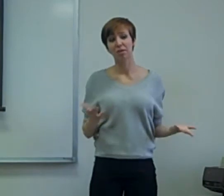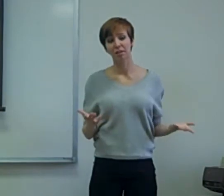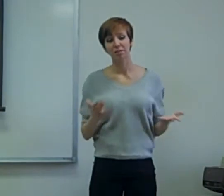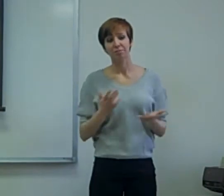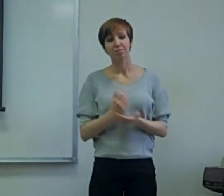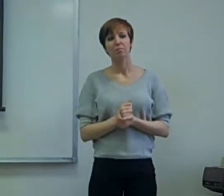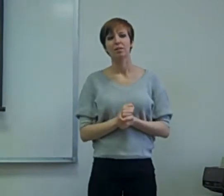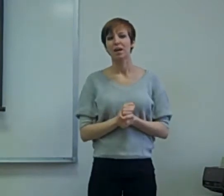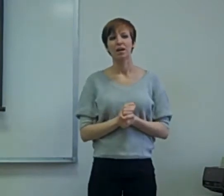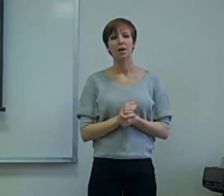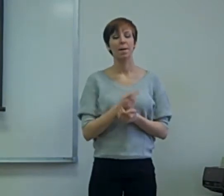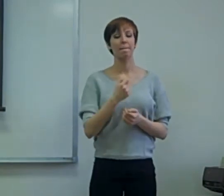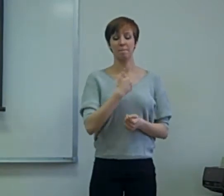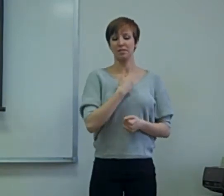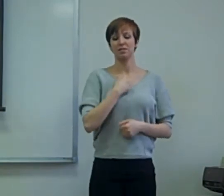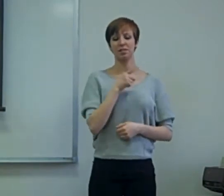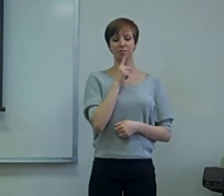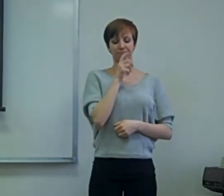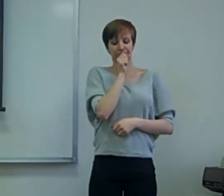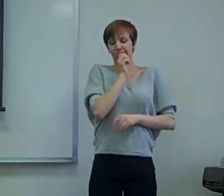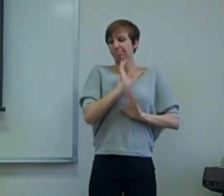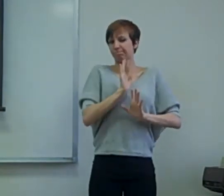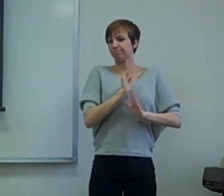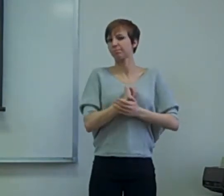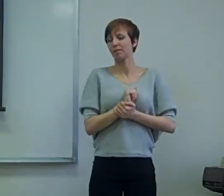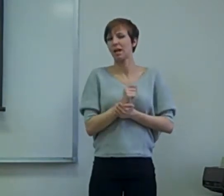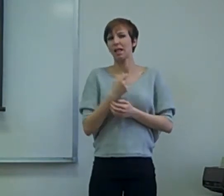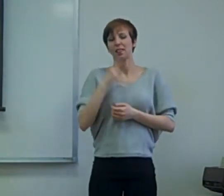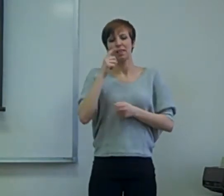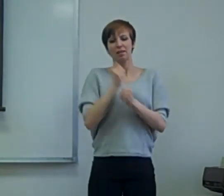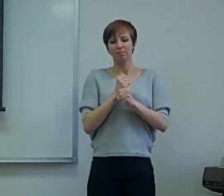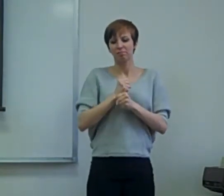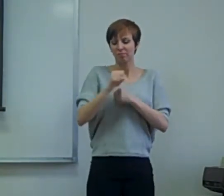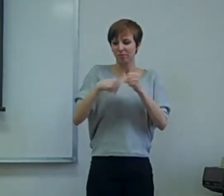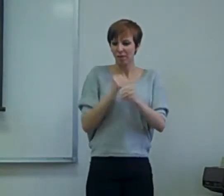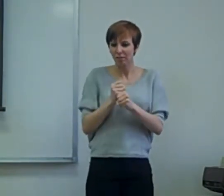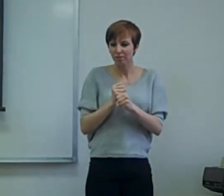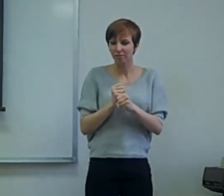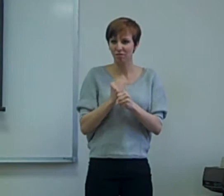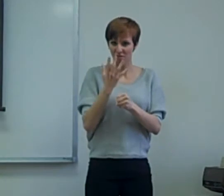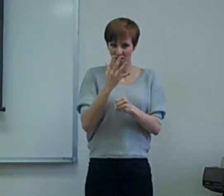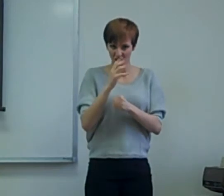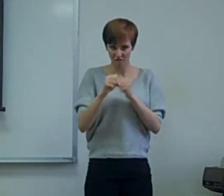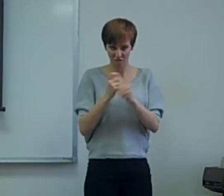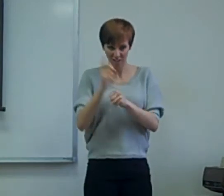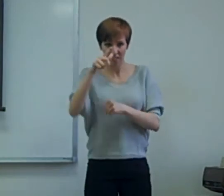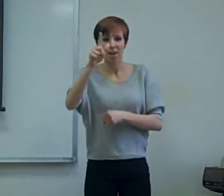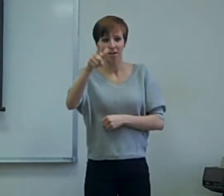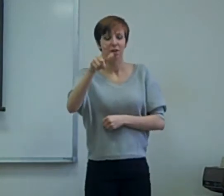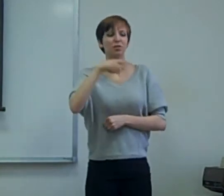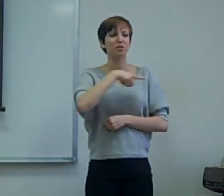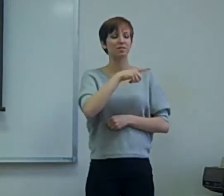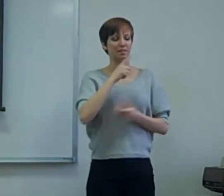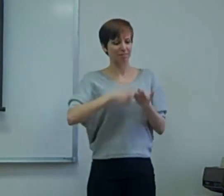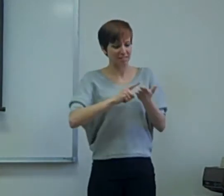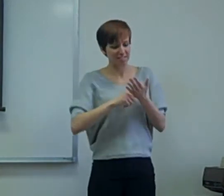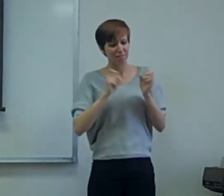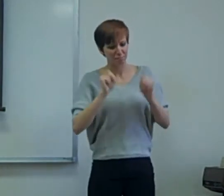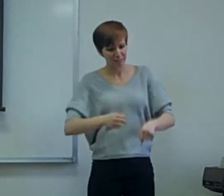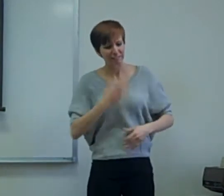never said anything to her about it, and about 5 years later she said, can I talk to you about something? And I said, yeah. And she said, I have to tell you that